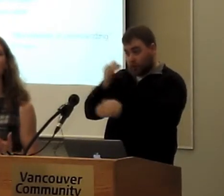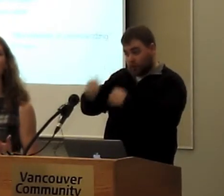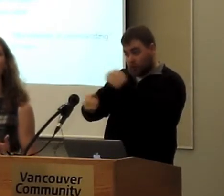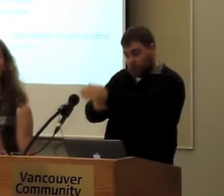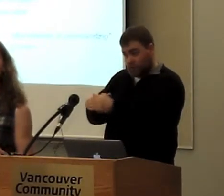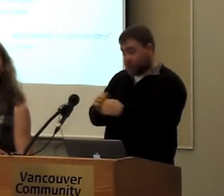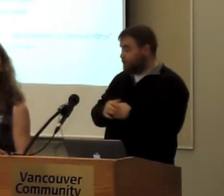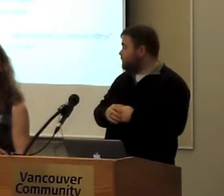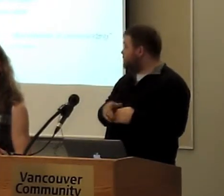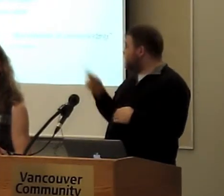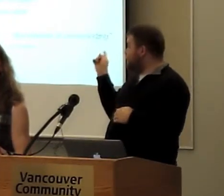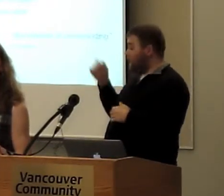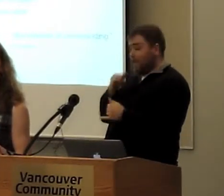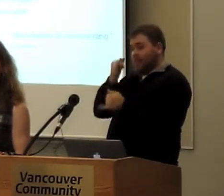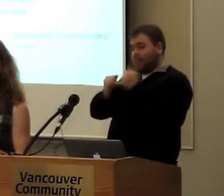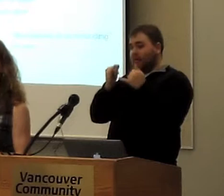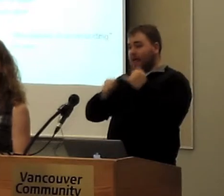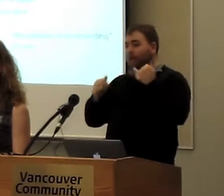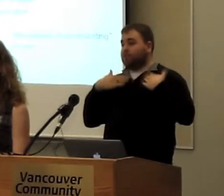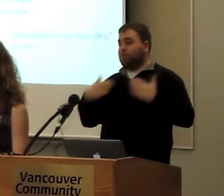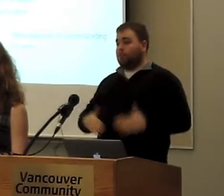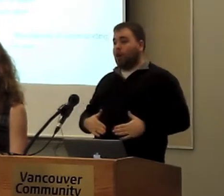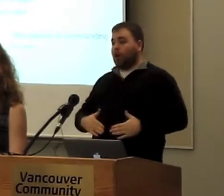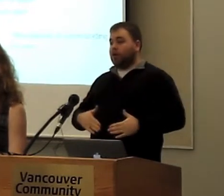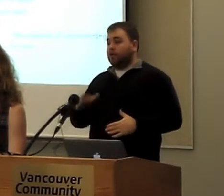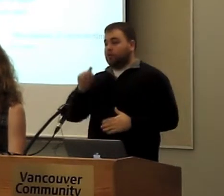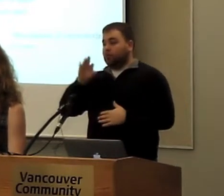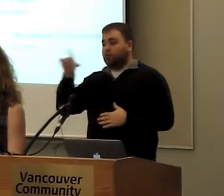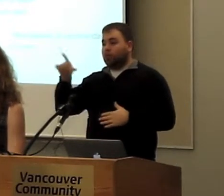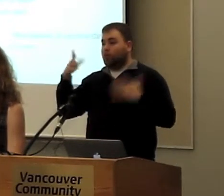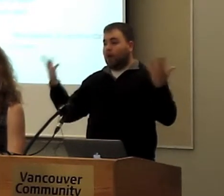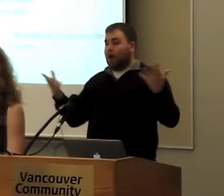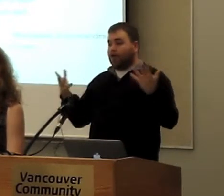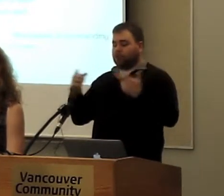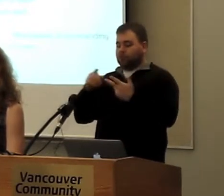that comes with the body is gesture. And it's very odd for